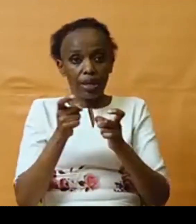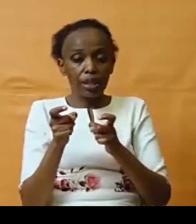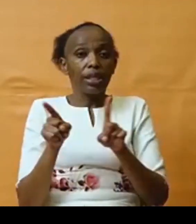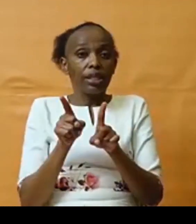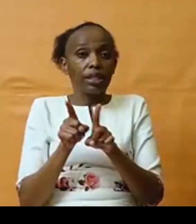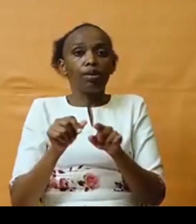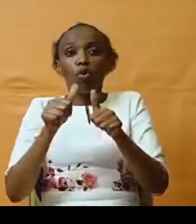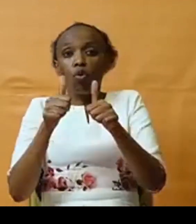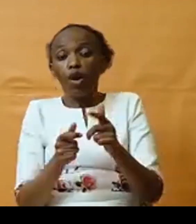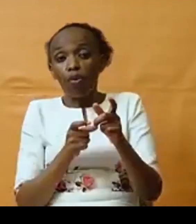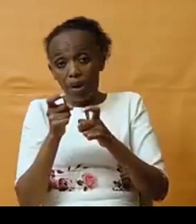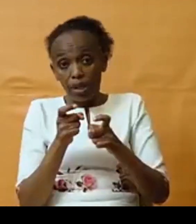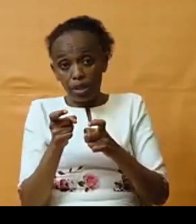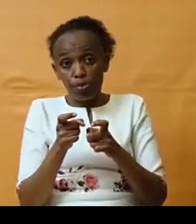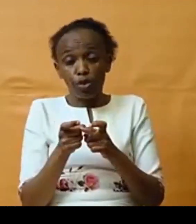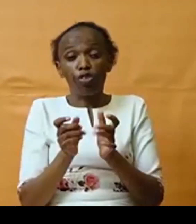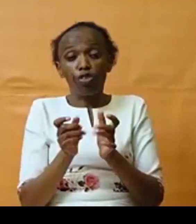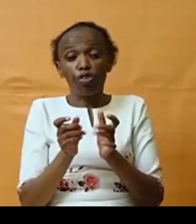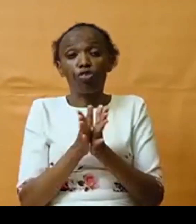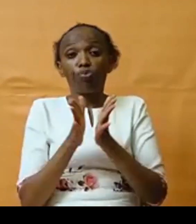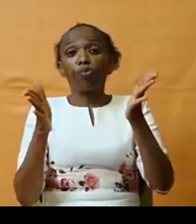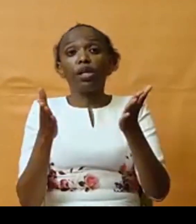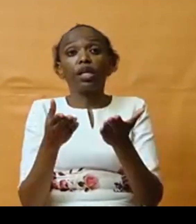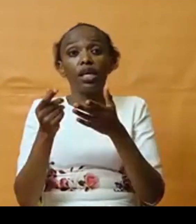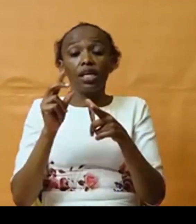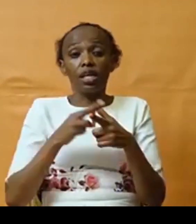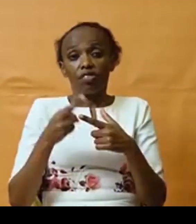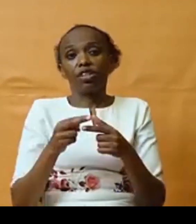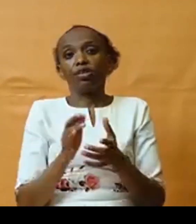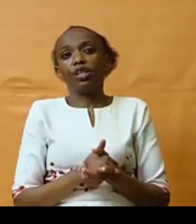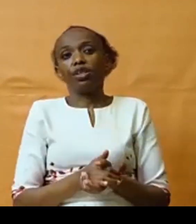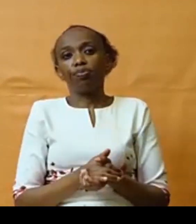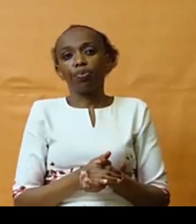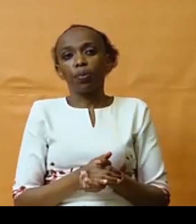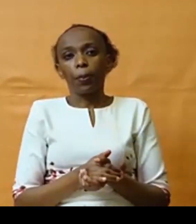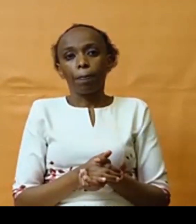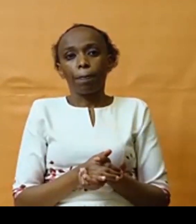boost efficiency of public investments must be reinforced.